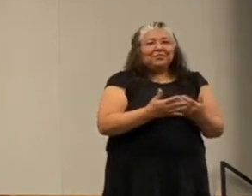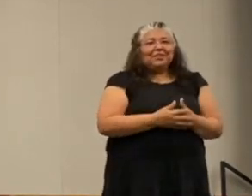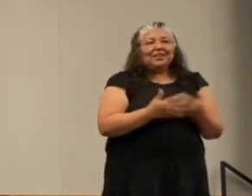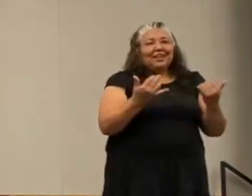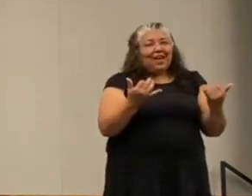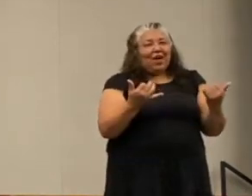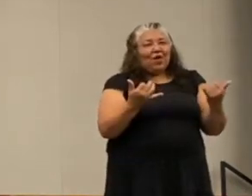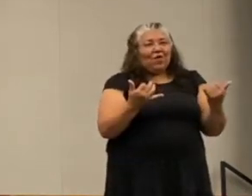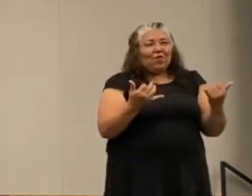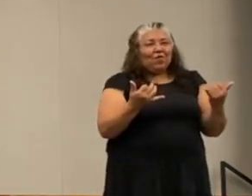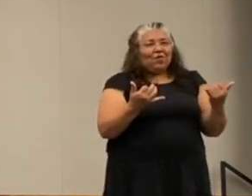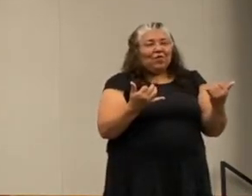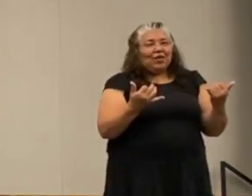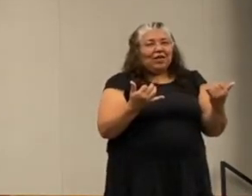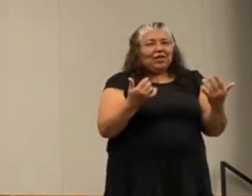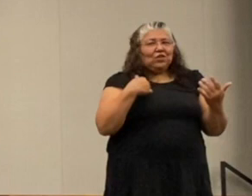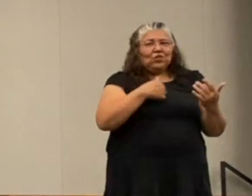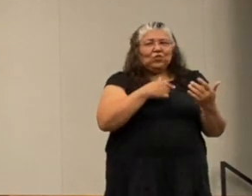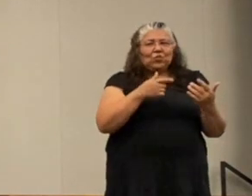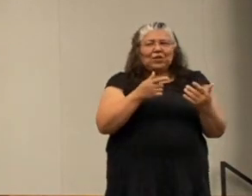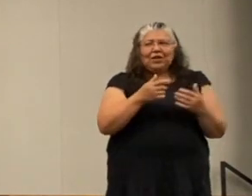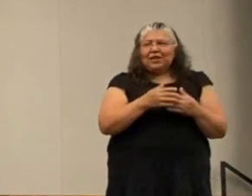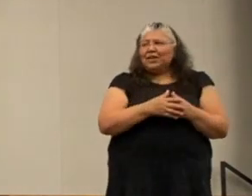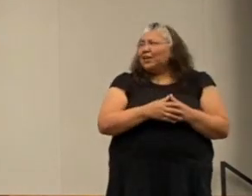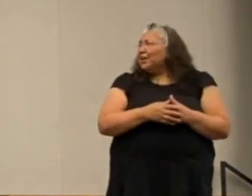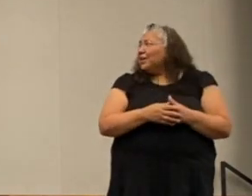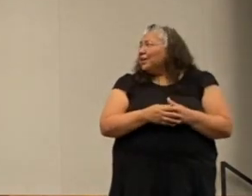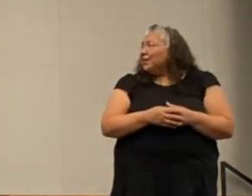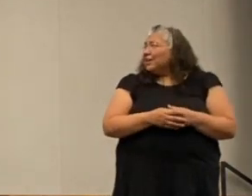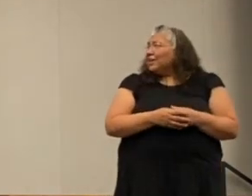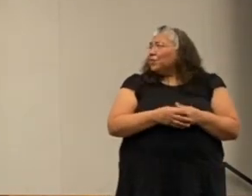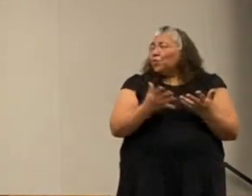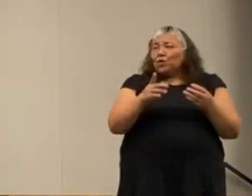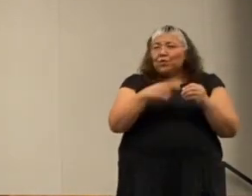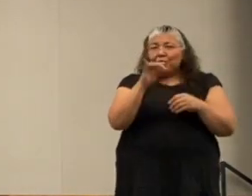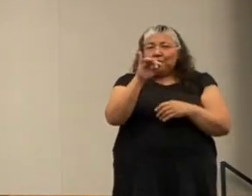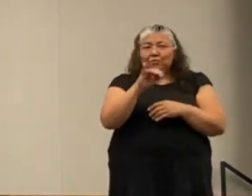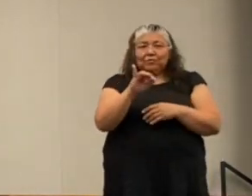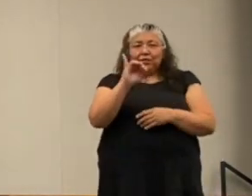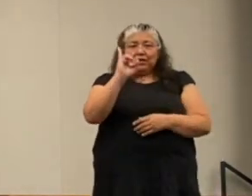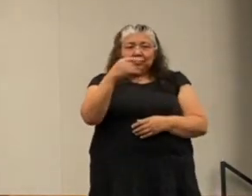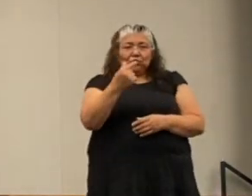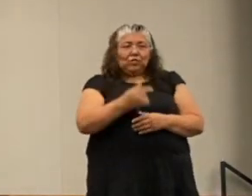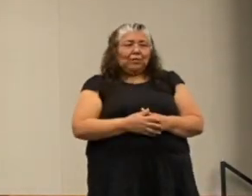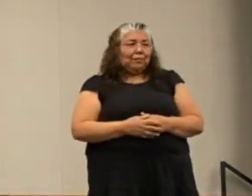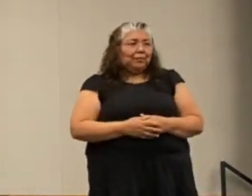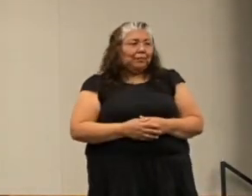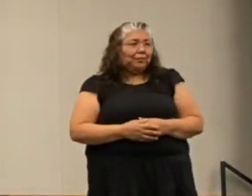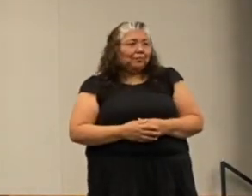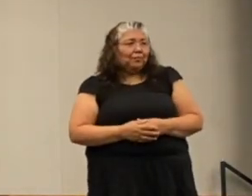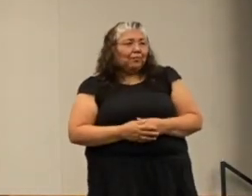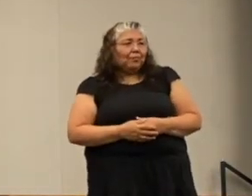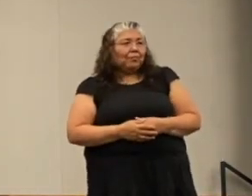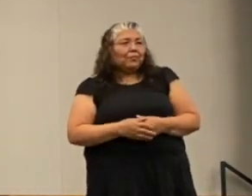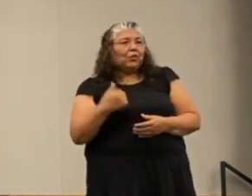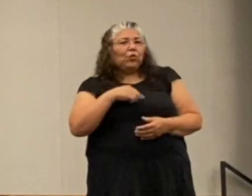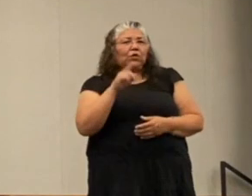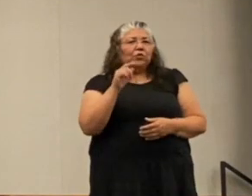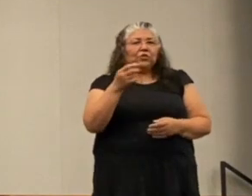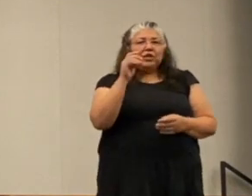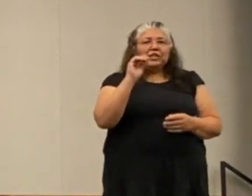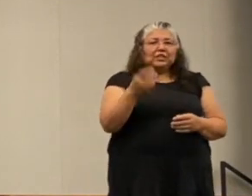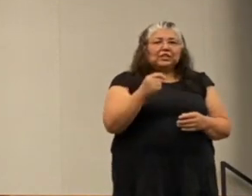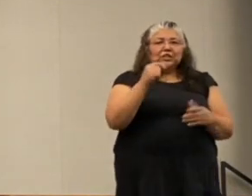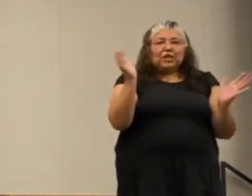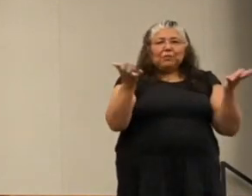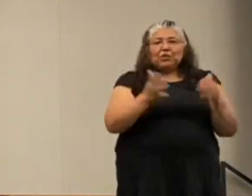Yes. I have TikTok, right? But do we run to TikTok? Right? What about Instagram? Do we go Snapchat, Instagram?